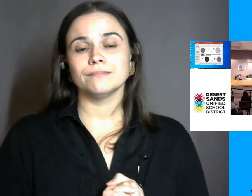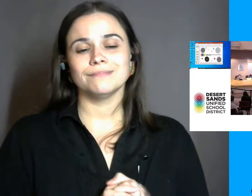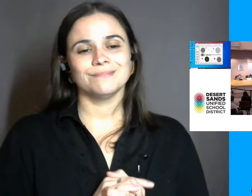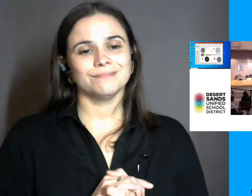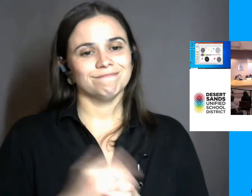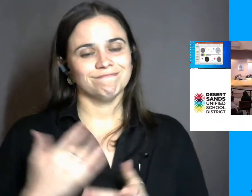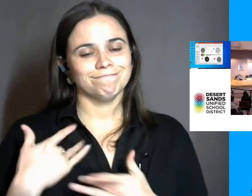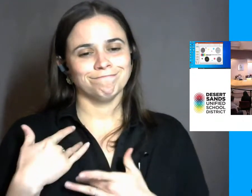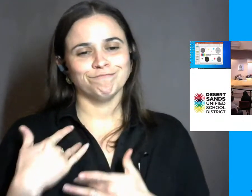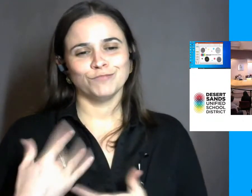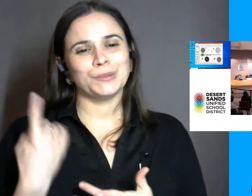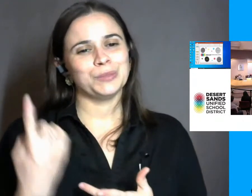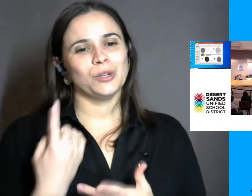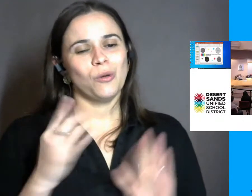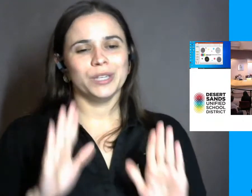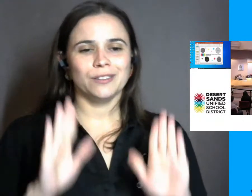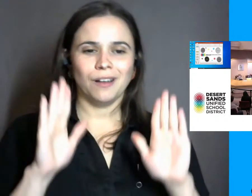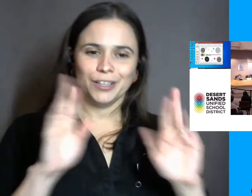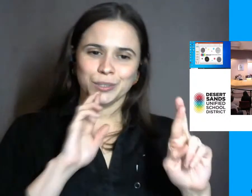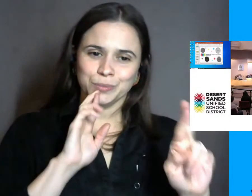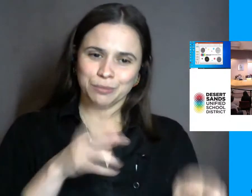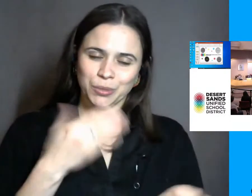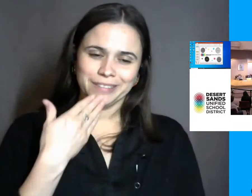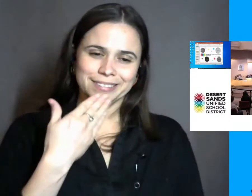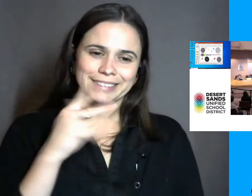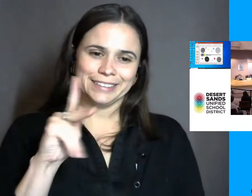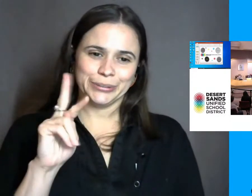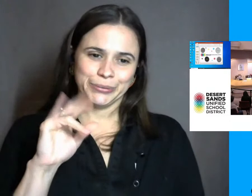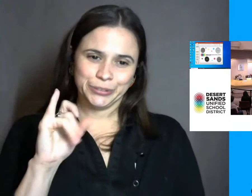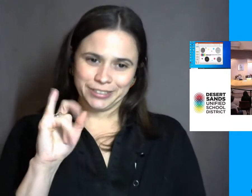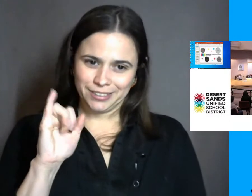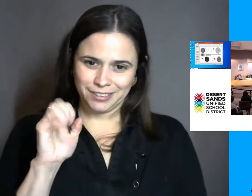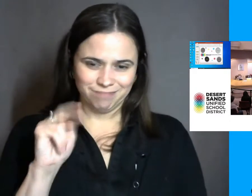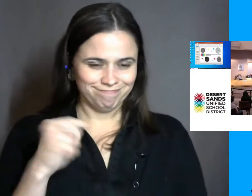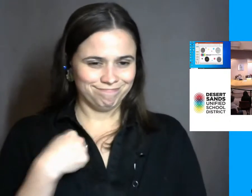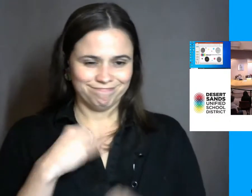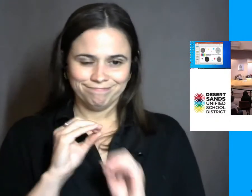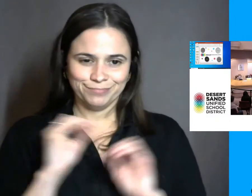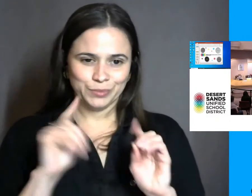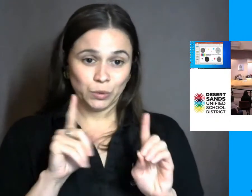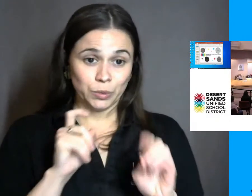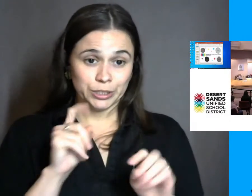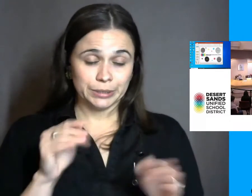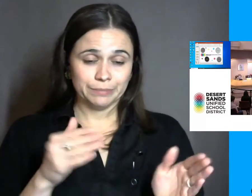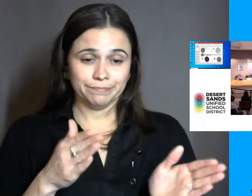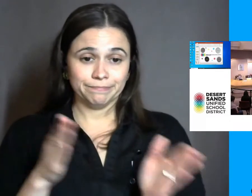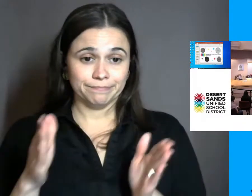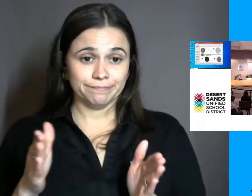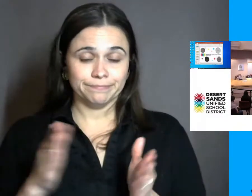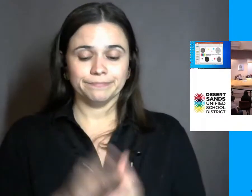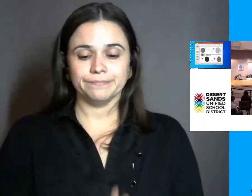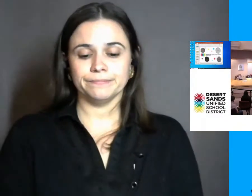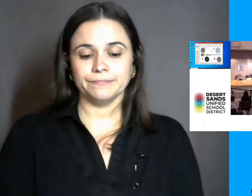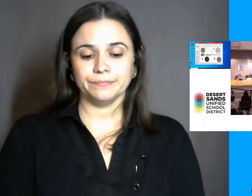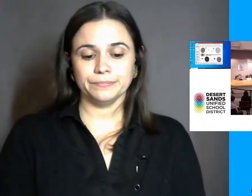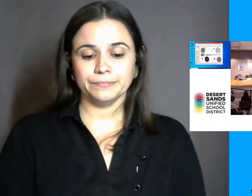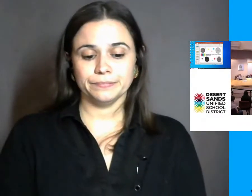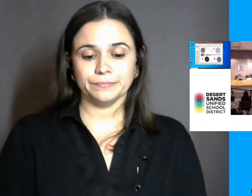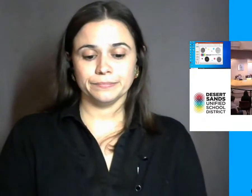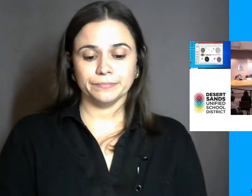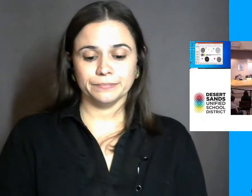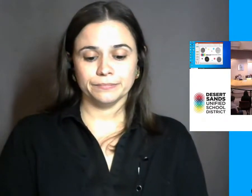Thank you so much, Christine. Thank you. But I have no questions. Thank you. Jonathan? Thank you.